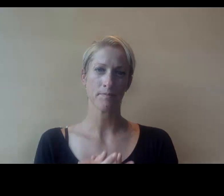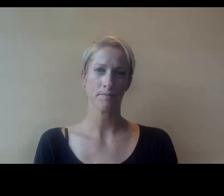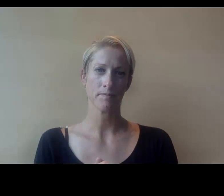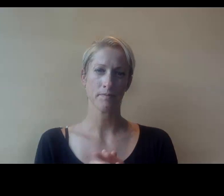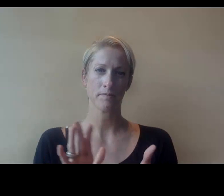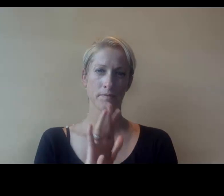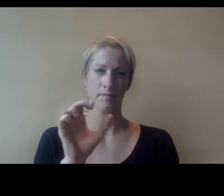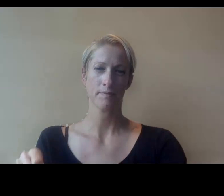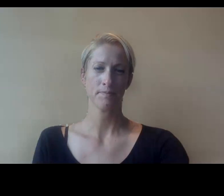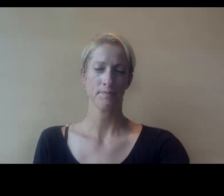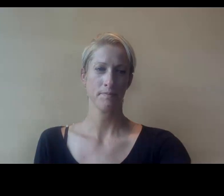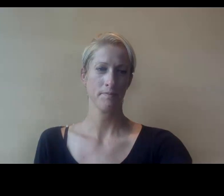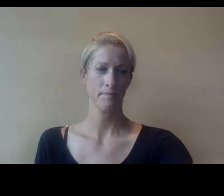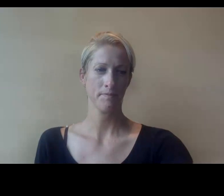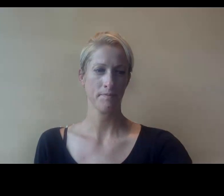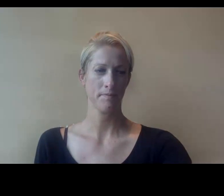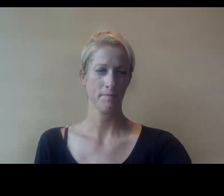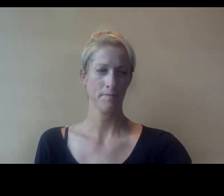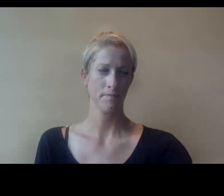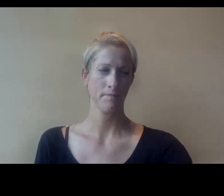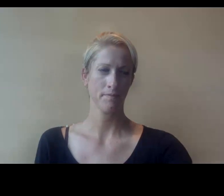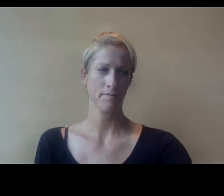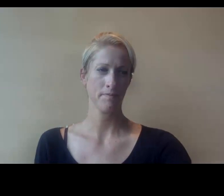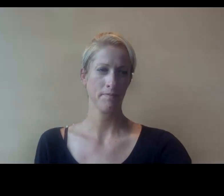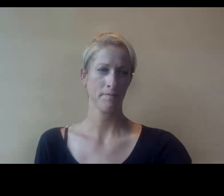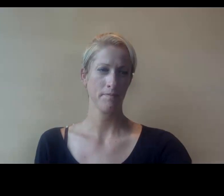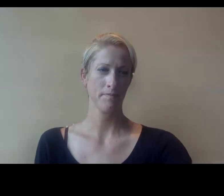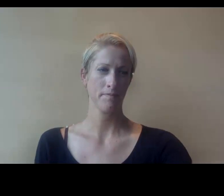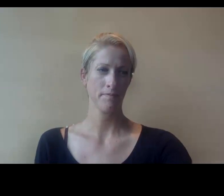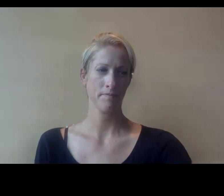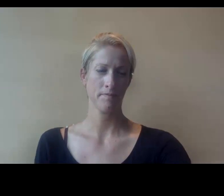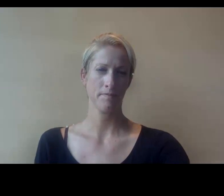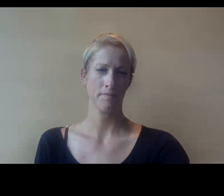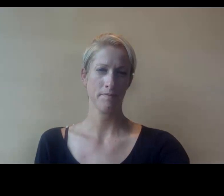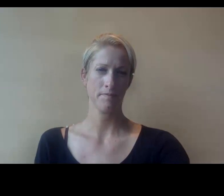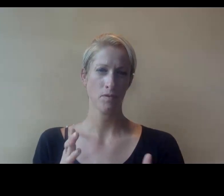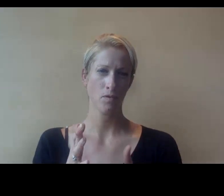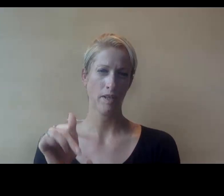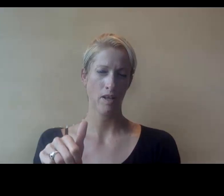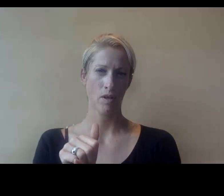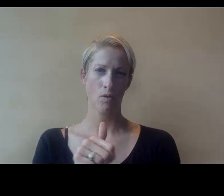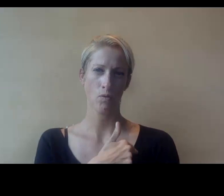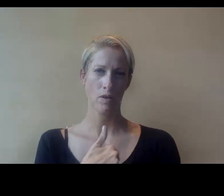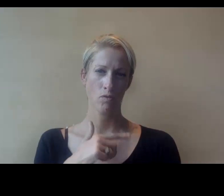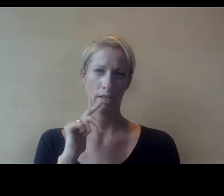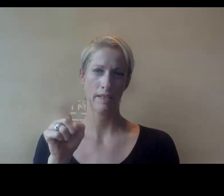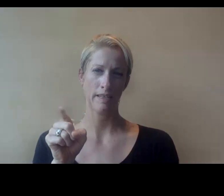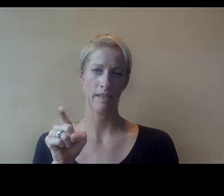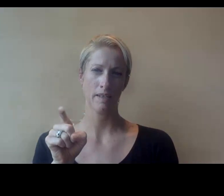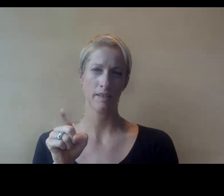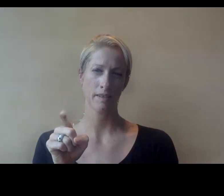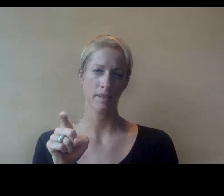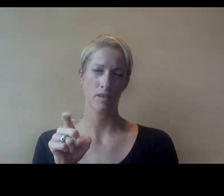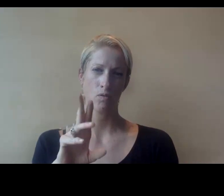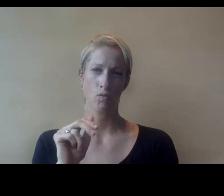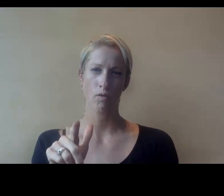schools, K through 12 middle schools, and we're allowing that training to really be dispersed into some of the rural